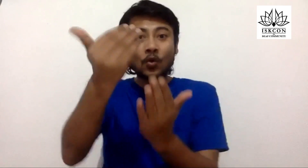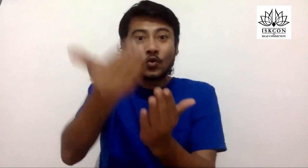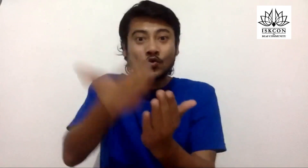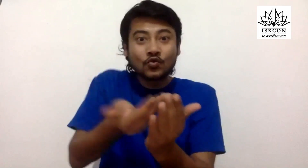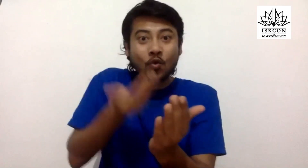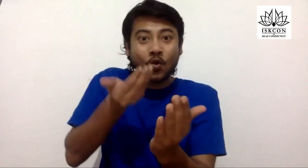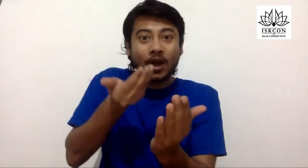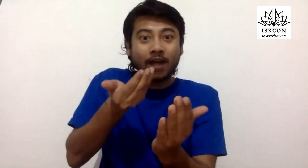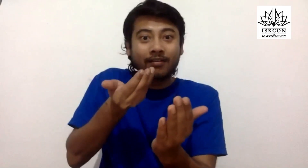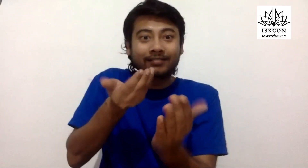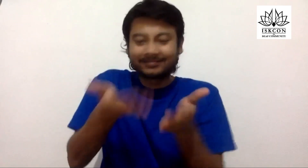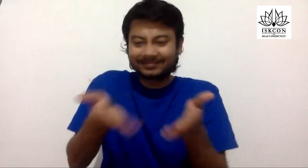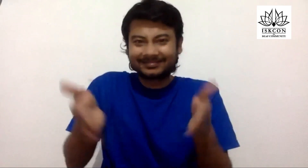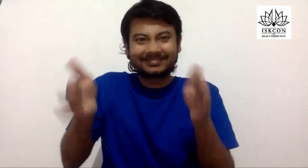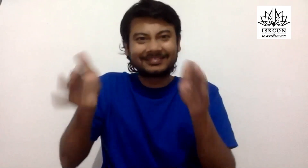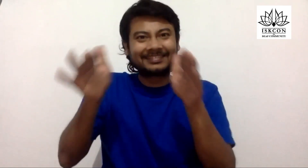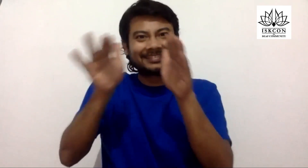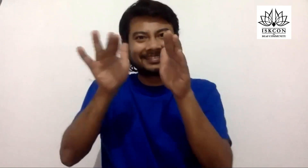that his mother was churning into butter,